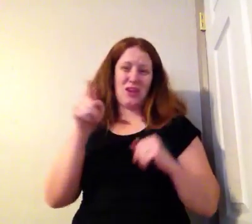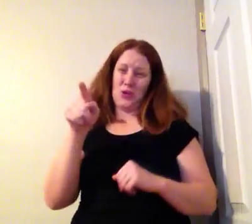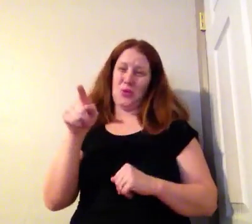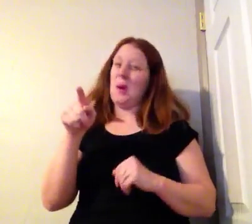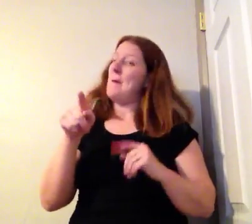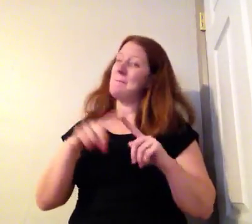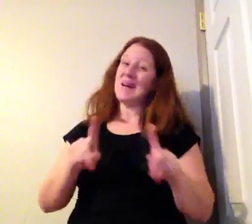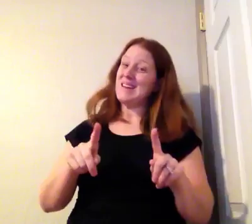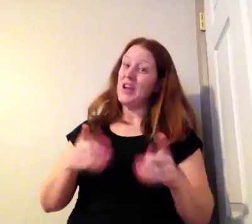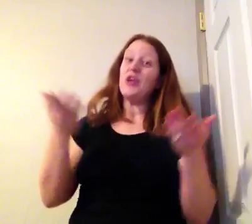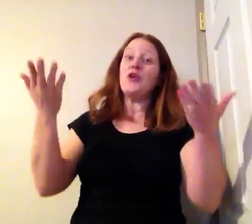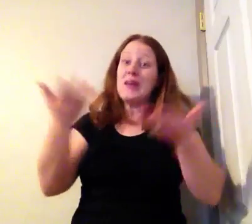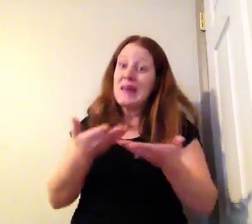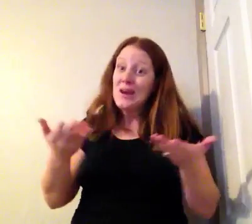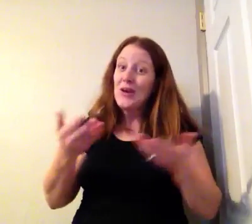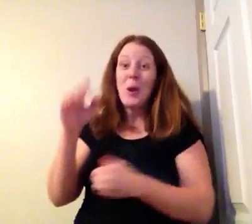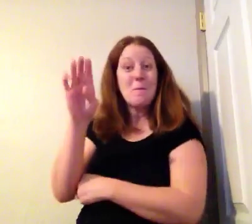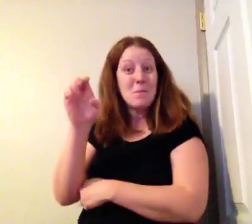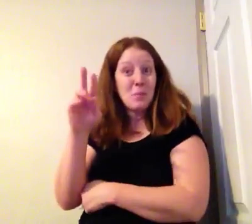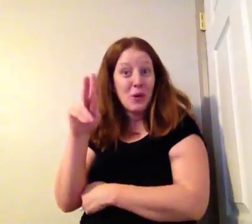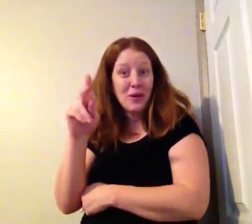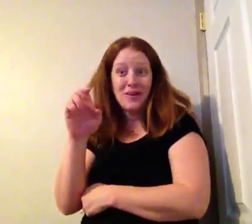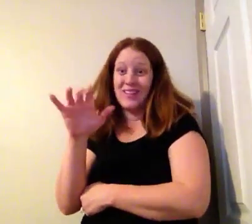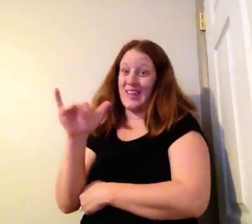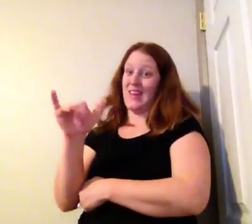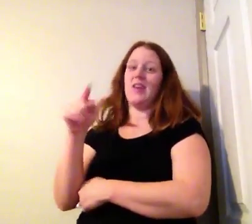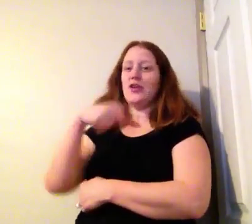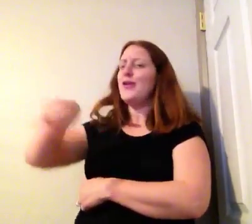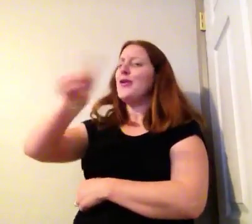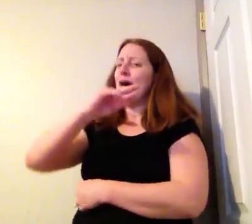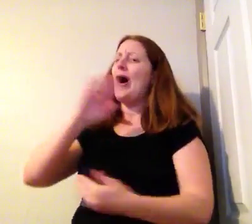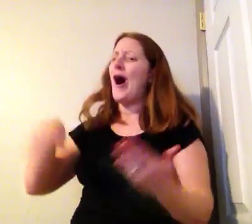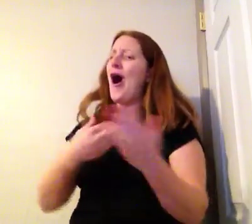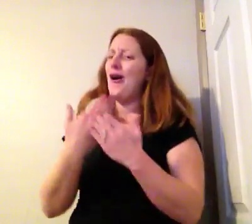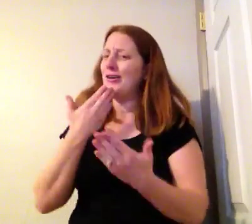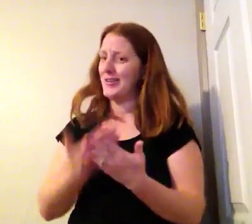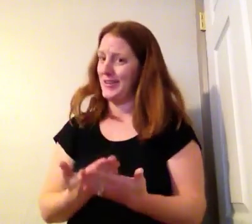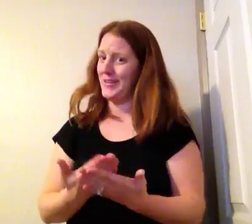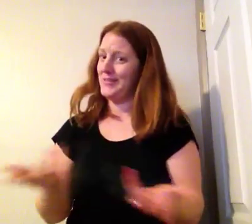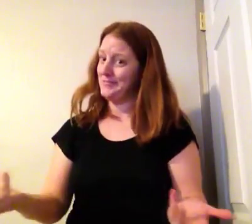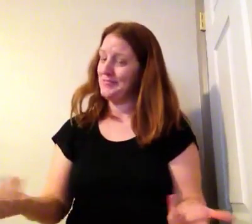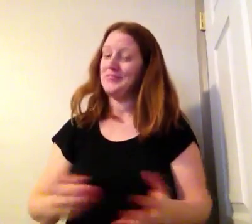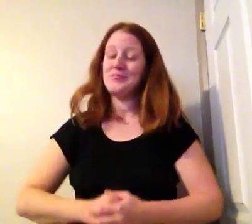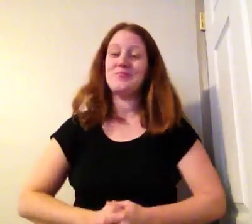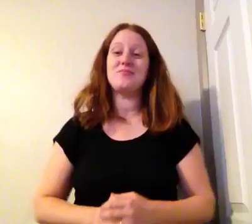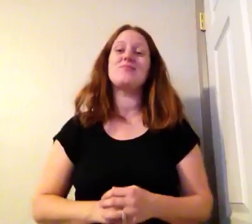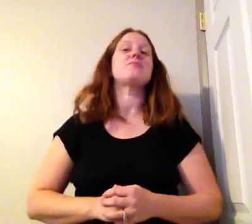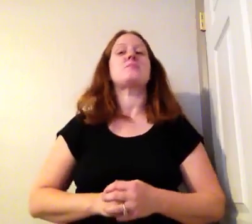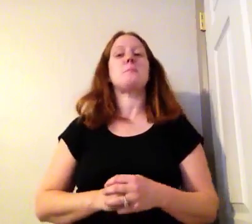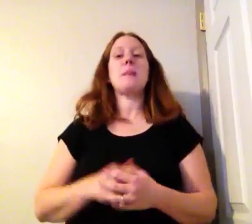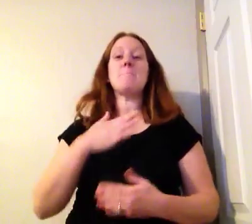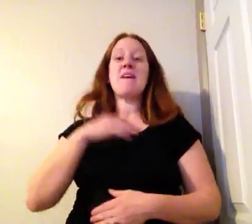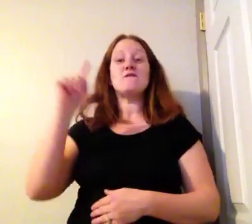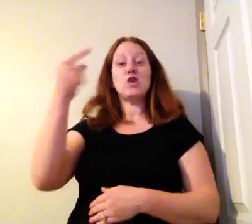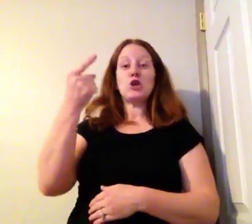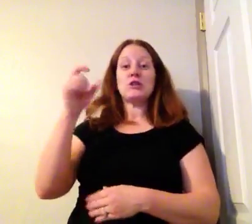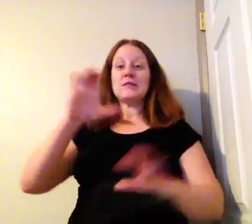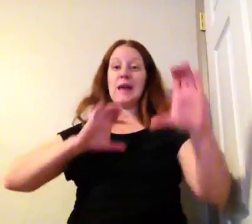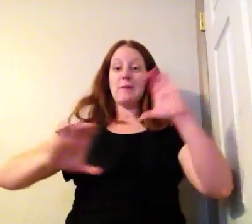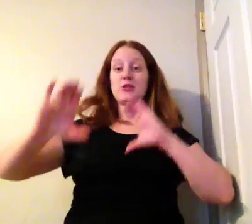trying to teach up a little bit. And this is my first question, my first Chem quiz question. So who has no iClicker